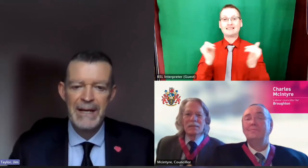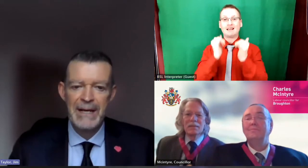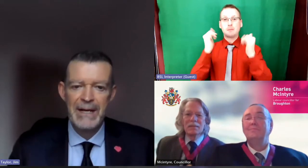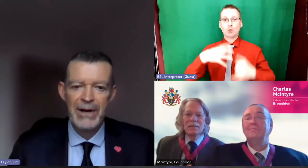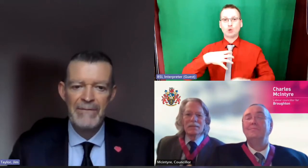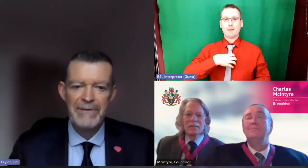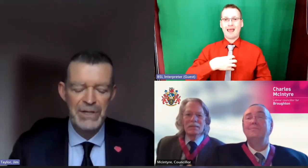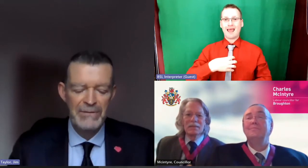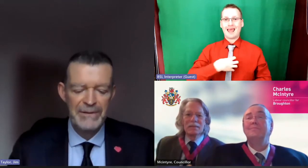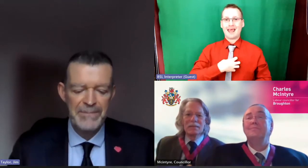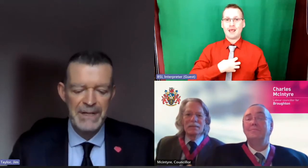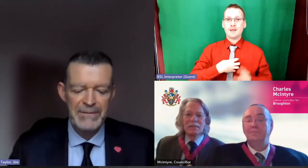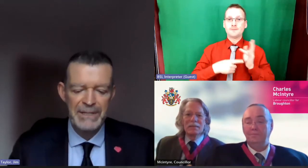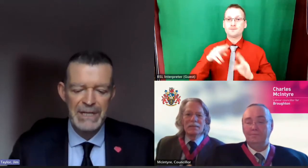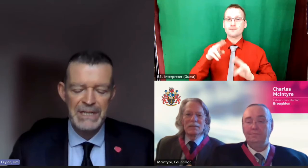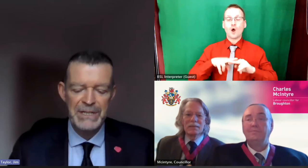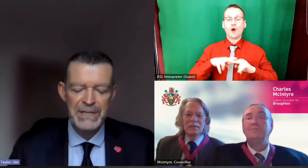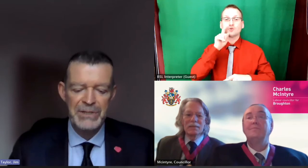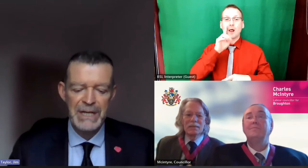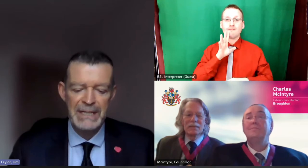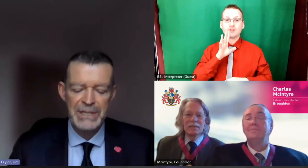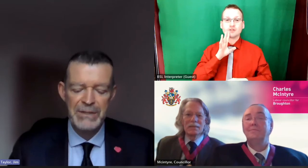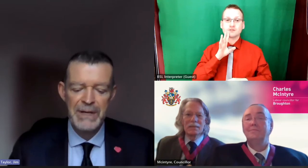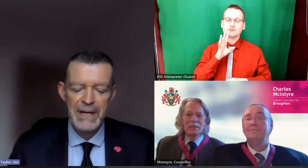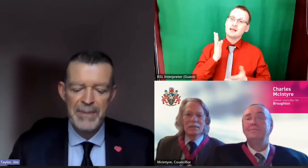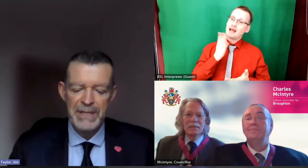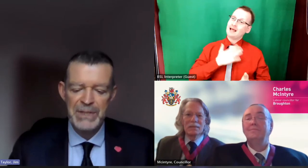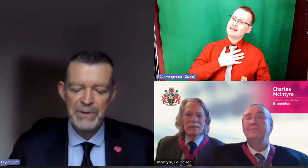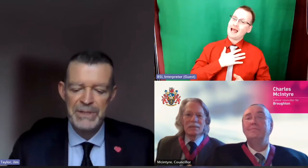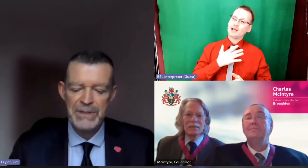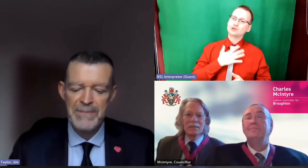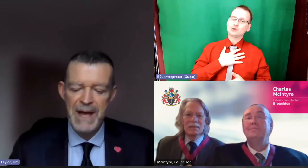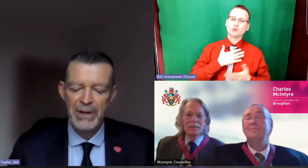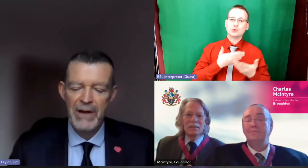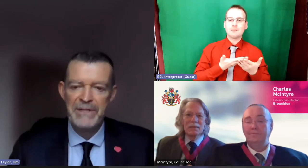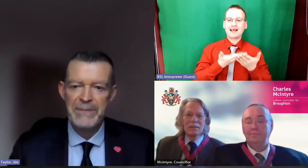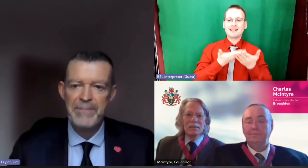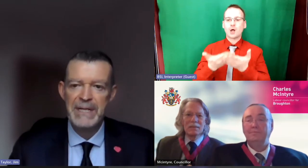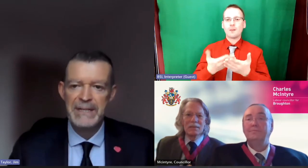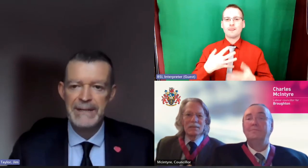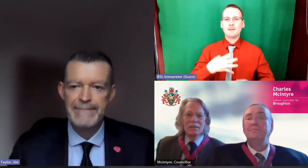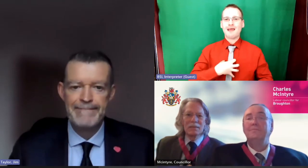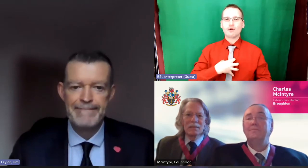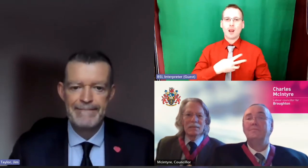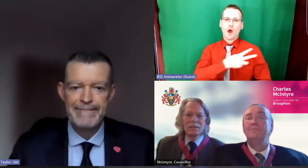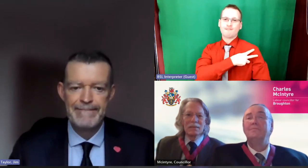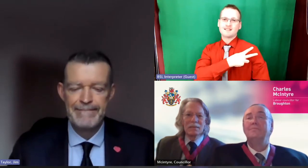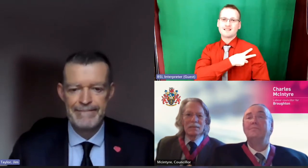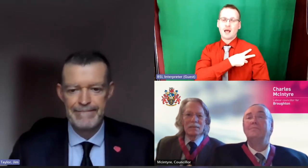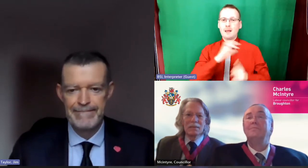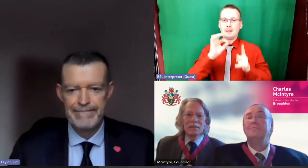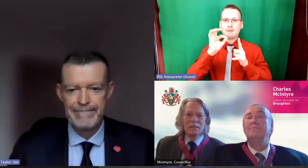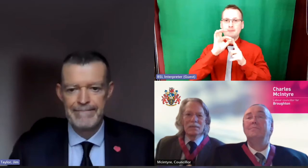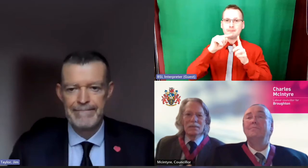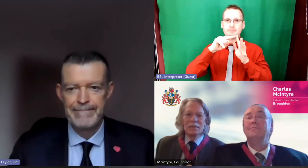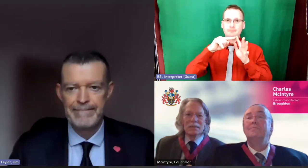mayor of Salford. My congratulations. I'd just like to pass you on to the mayoral officer, Peter.